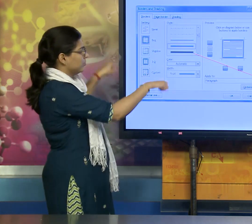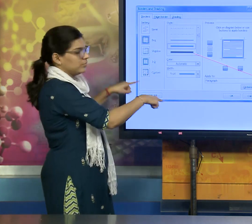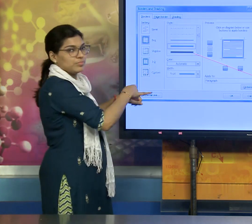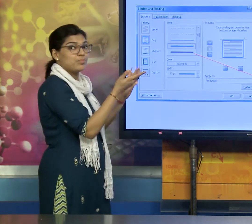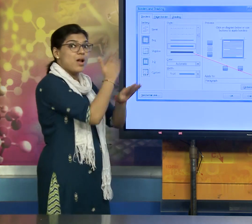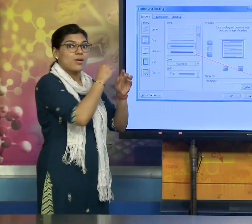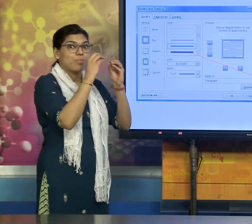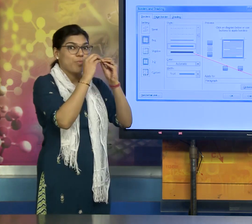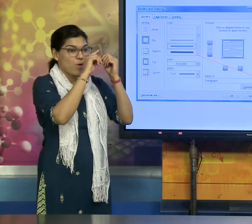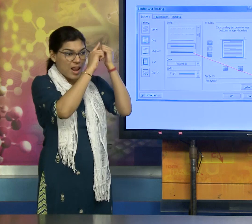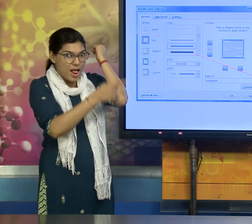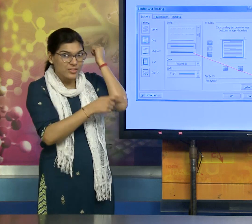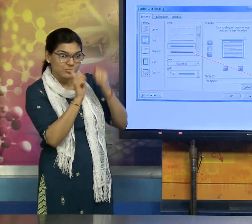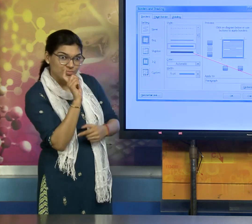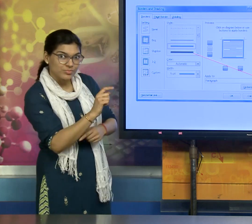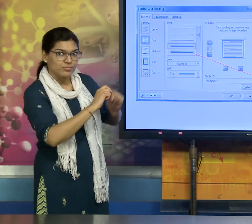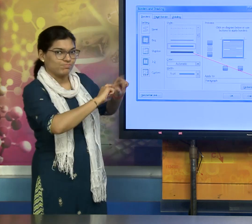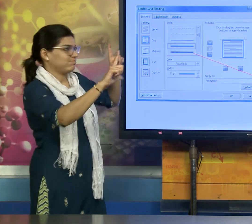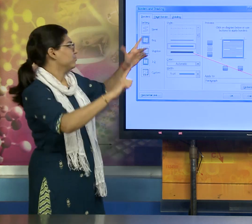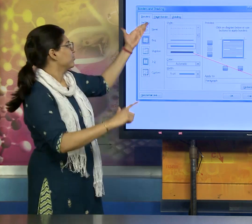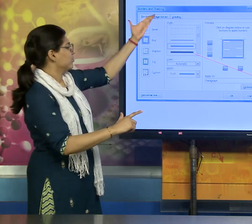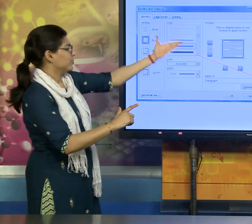This kind of text will appear on your screen.